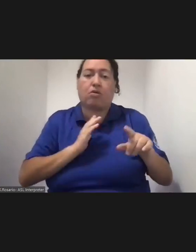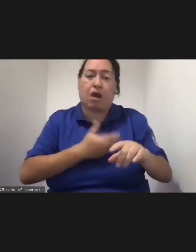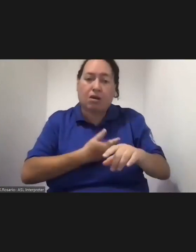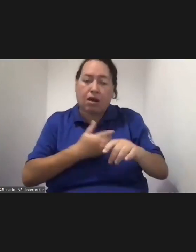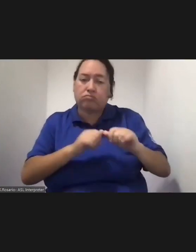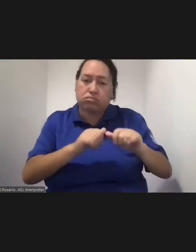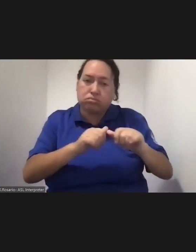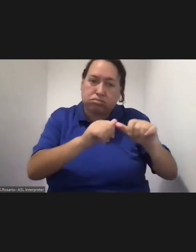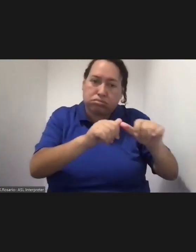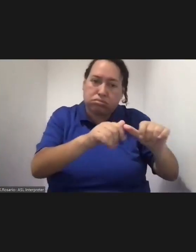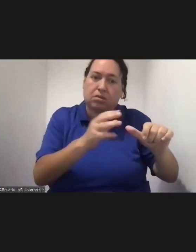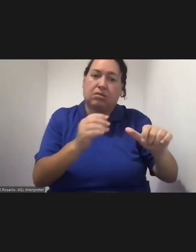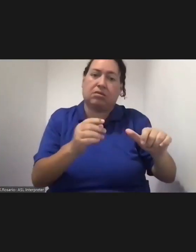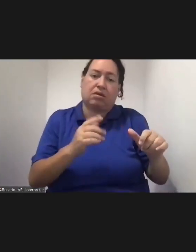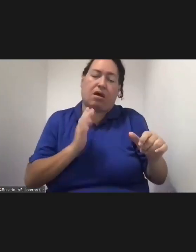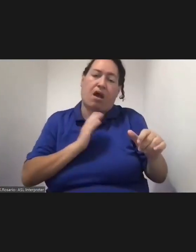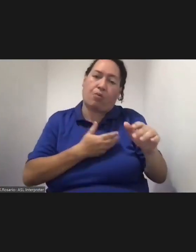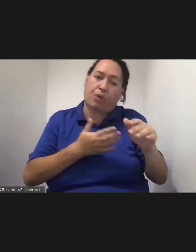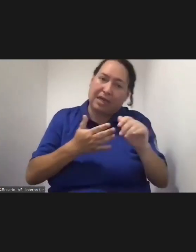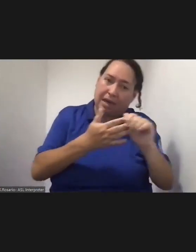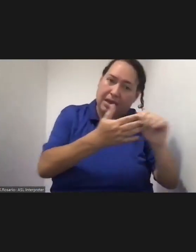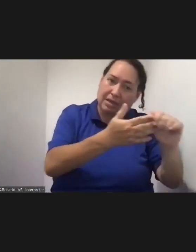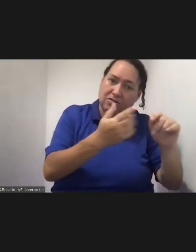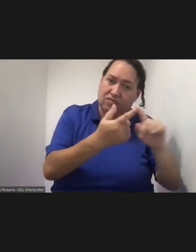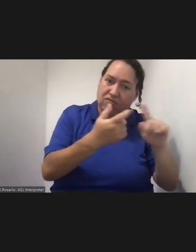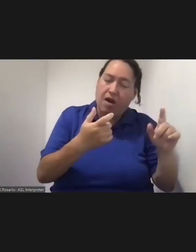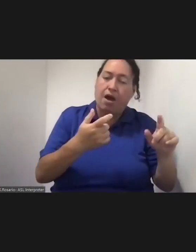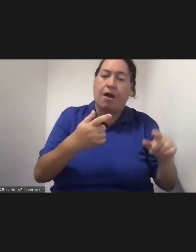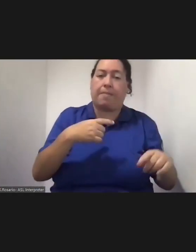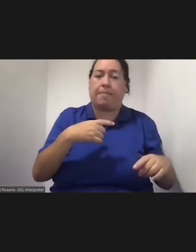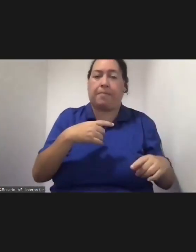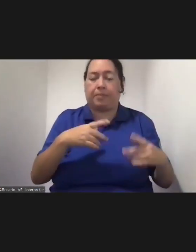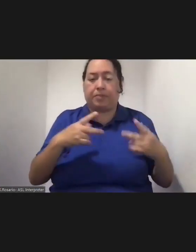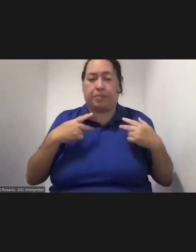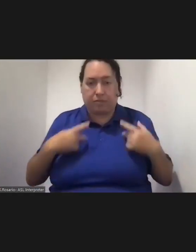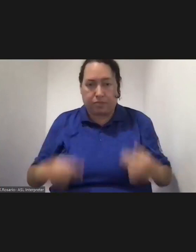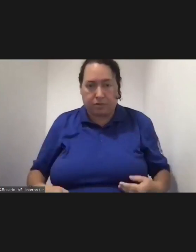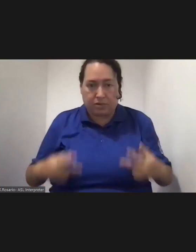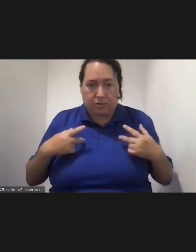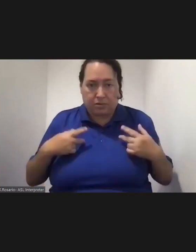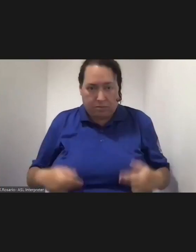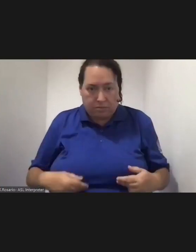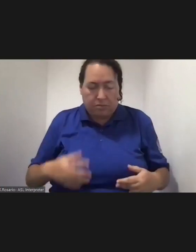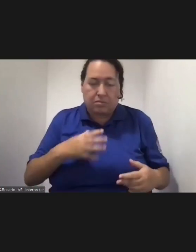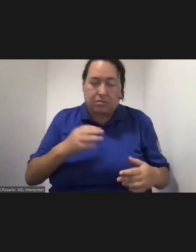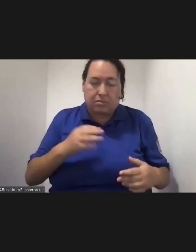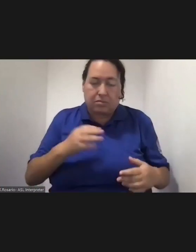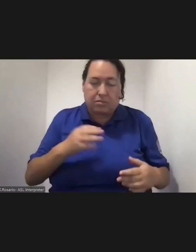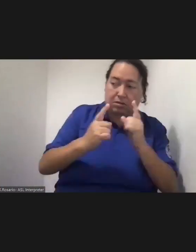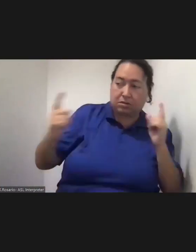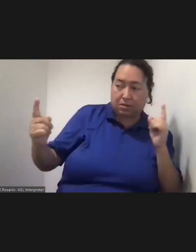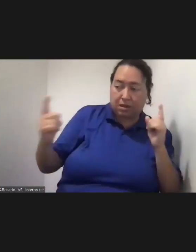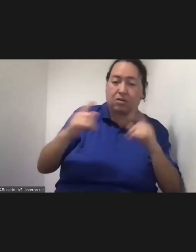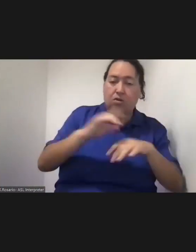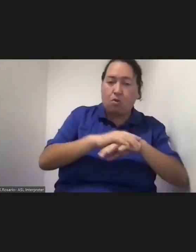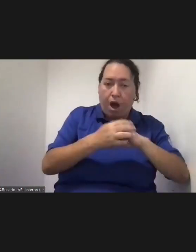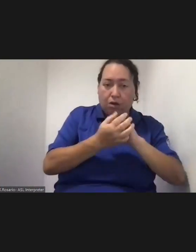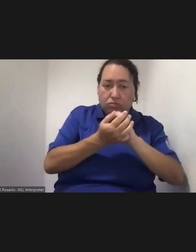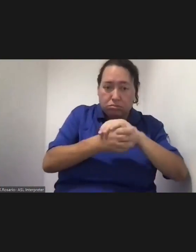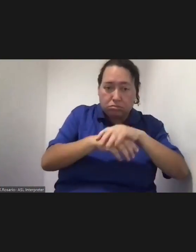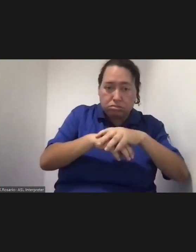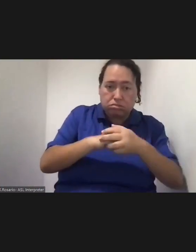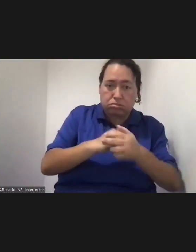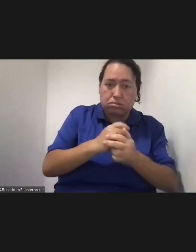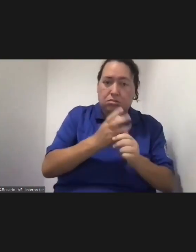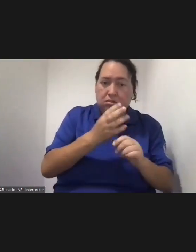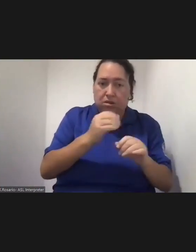non-pharmaceutical intervention guidance by Department of Public Health and Social Services, keeping safe distance, washing of hands, and wearing